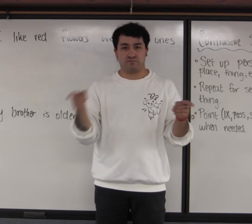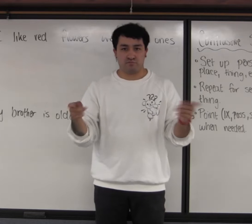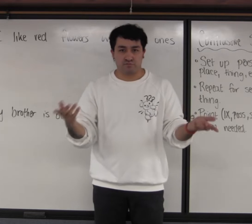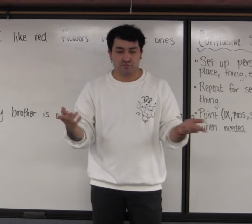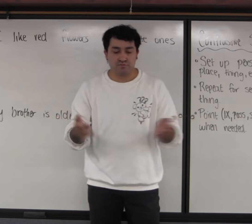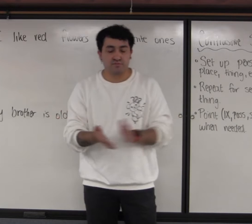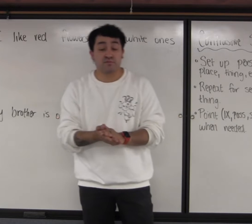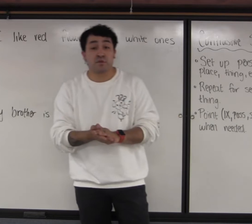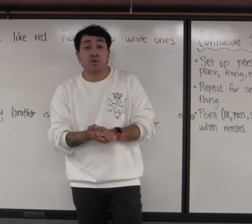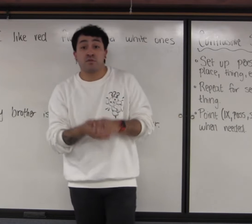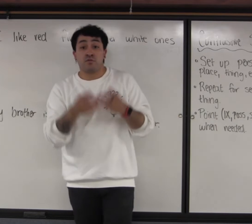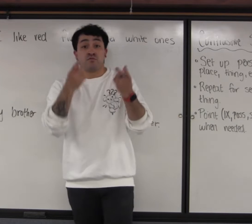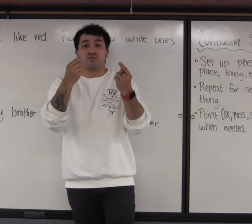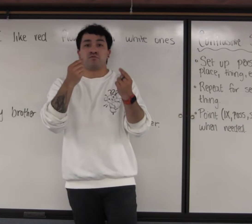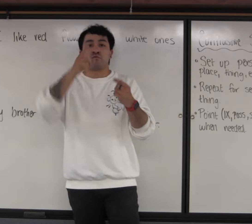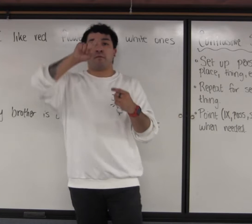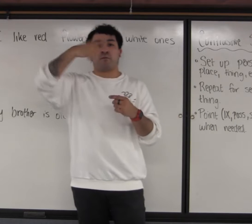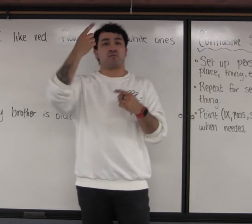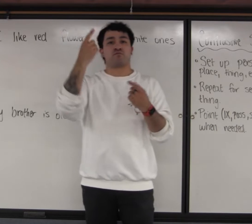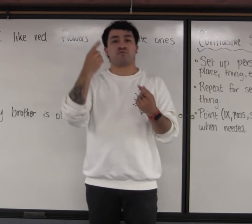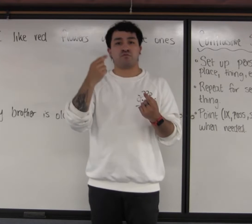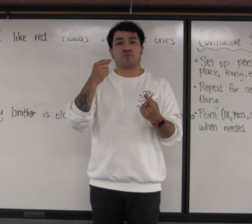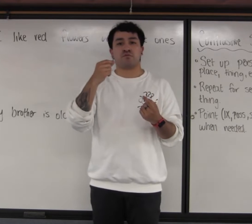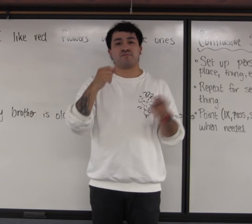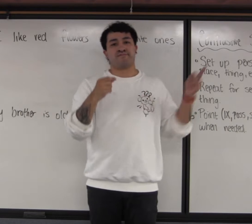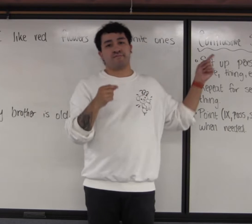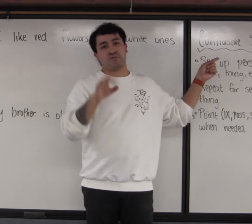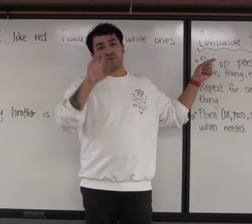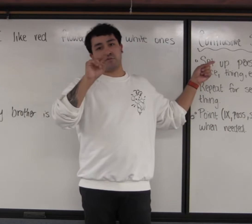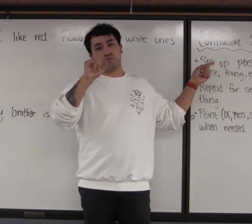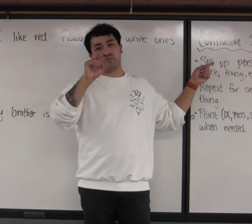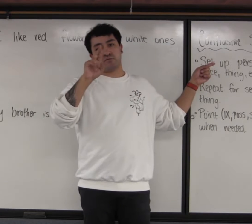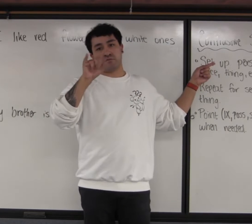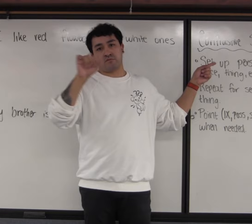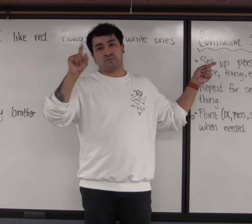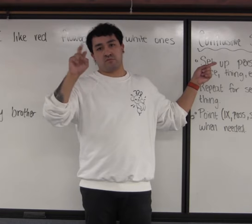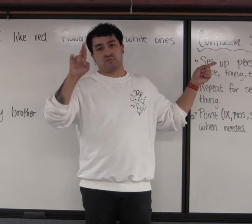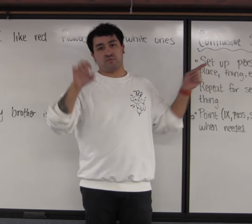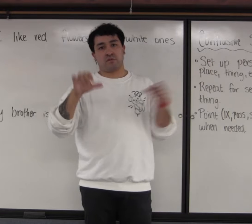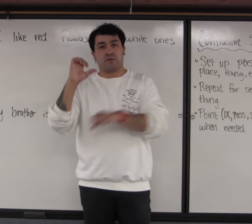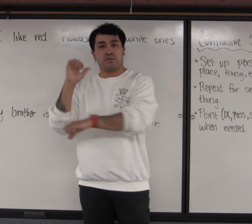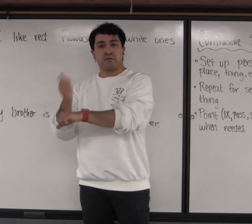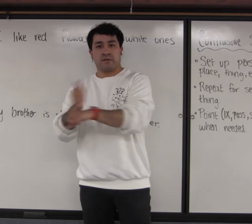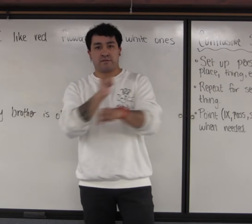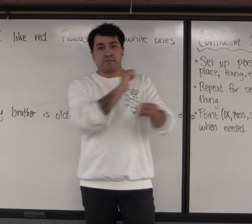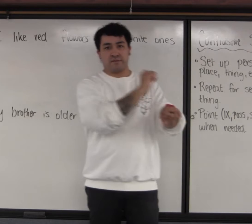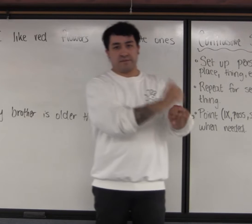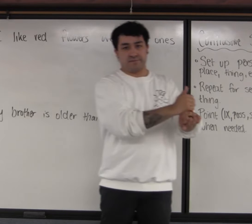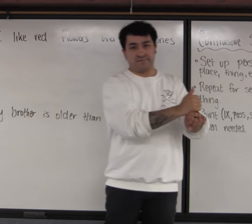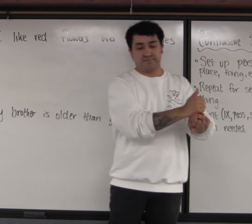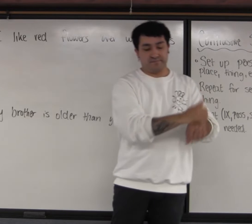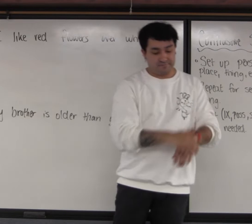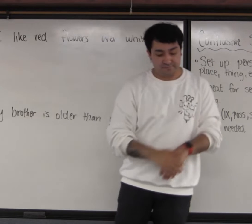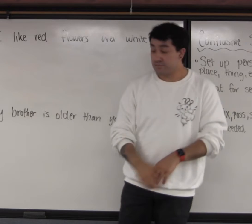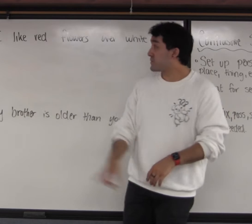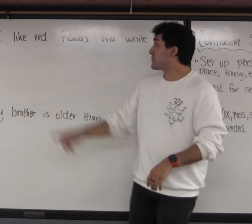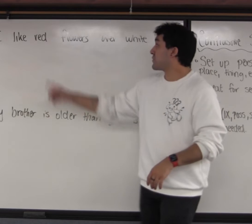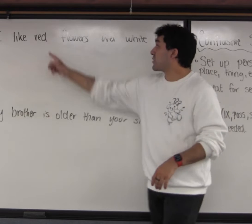we're making a comment about each one, right? So the first thing that we need to do is set up just exactly what is required of the